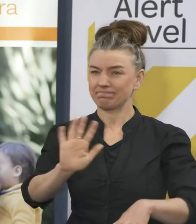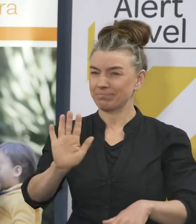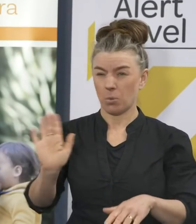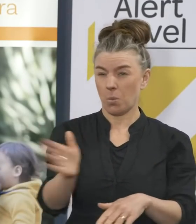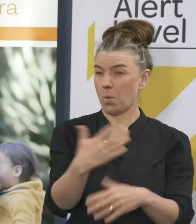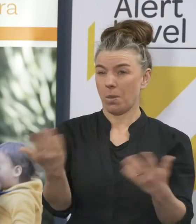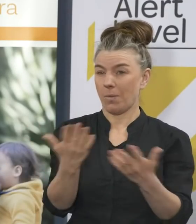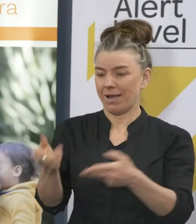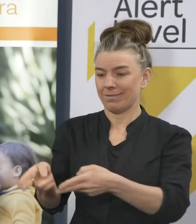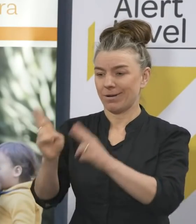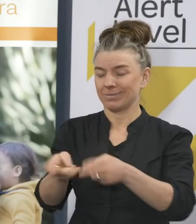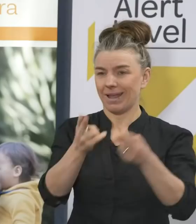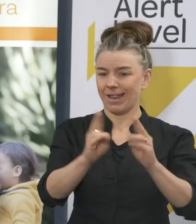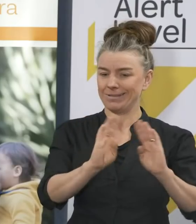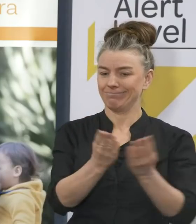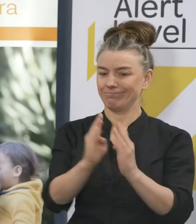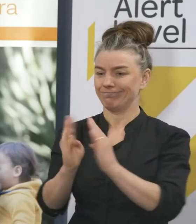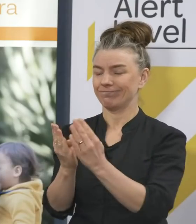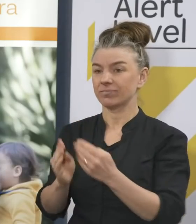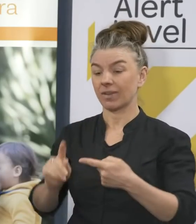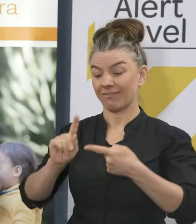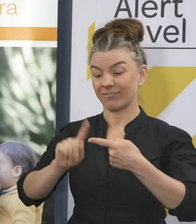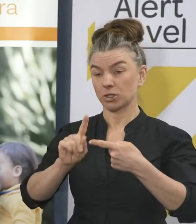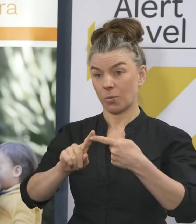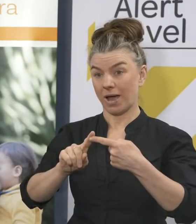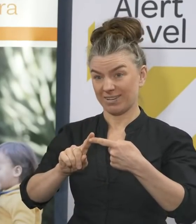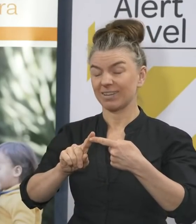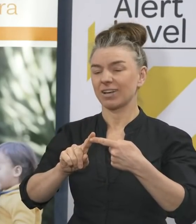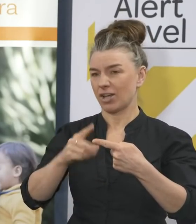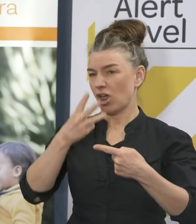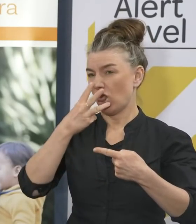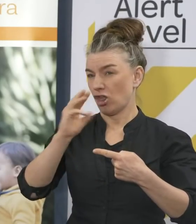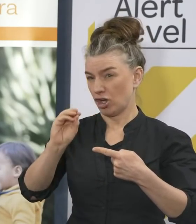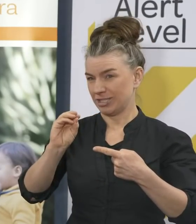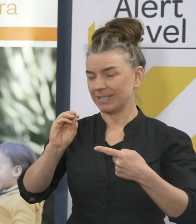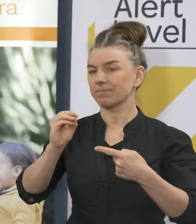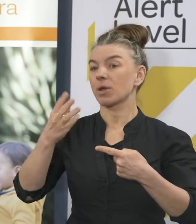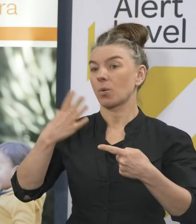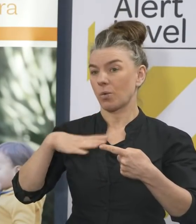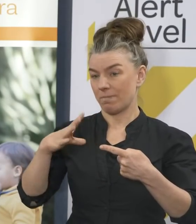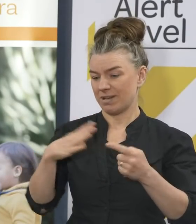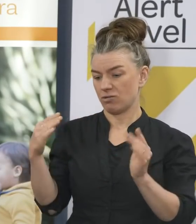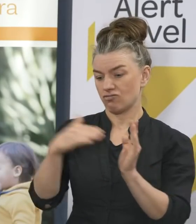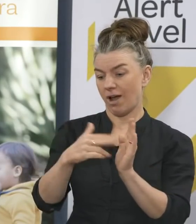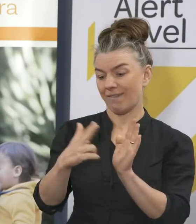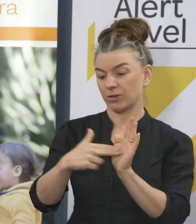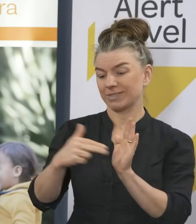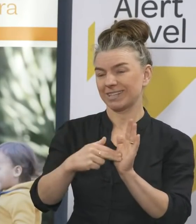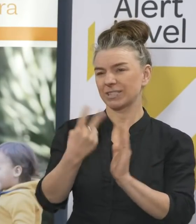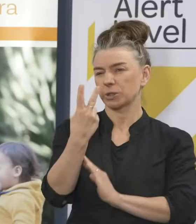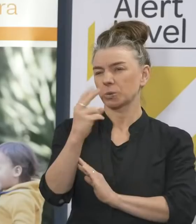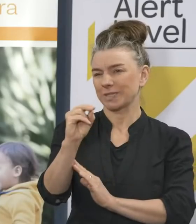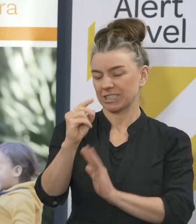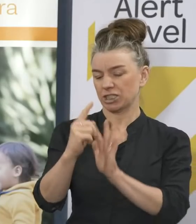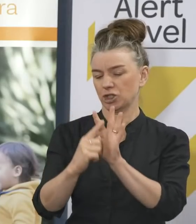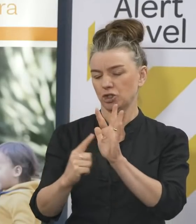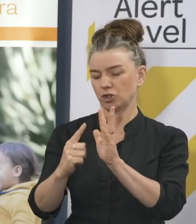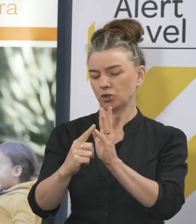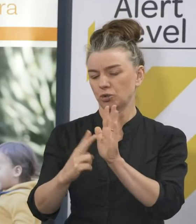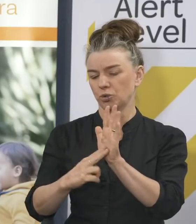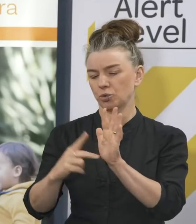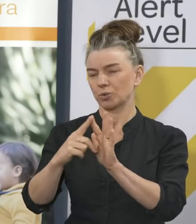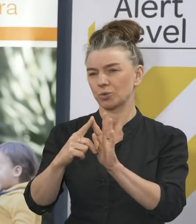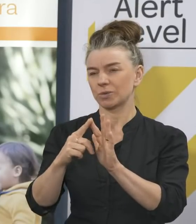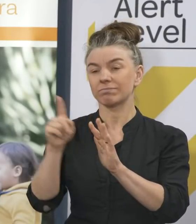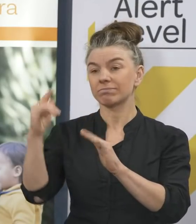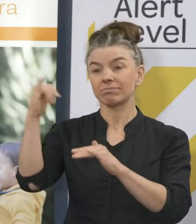The first case we're reporting today is a woman in her 30s who arrived in New Zealand on 20 June, originating in